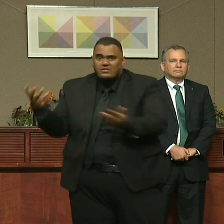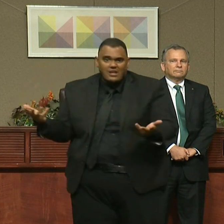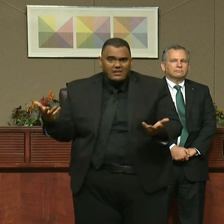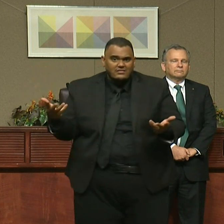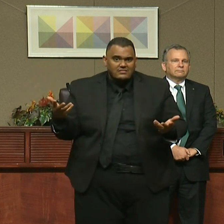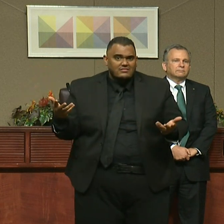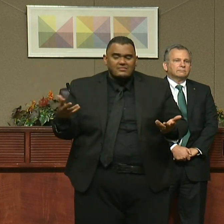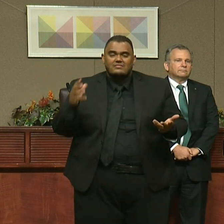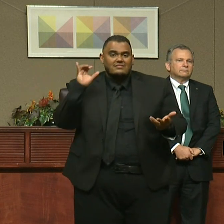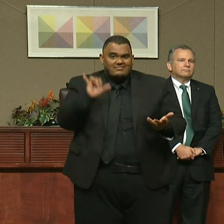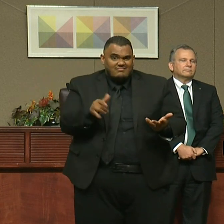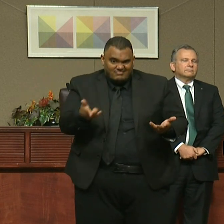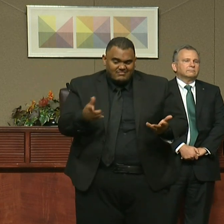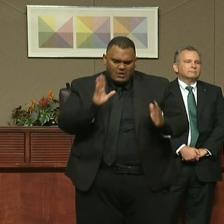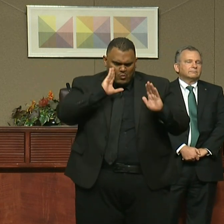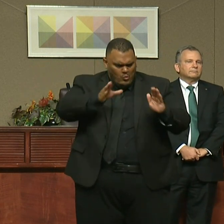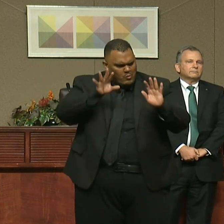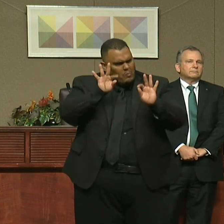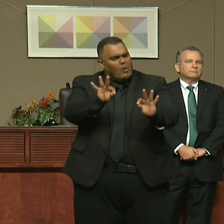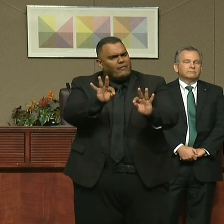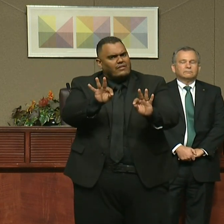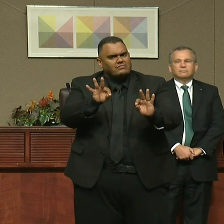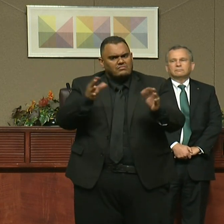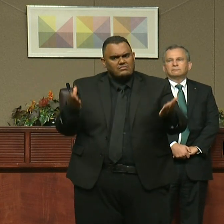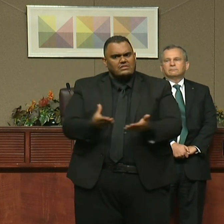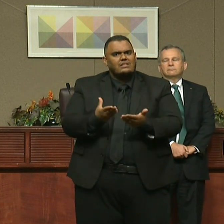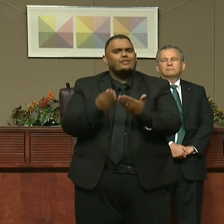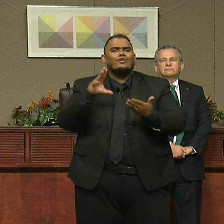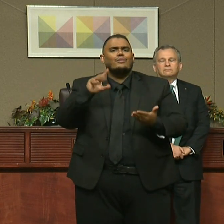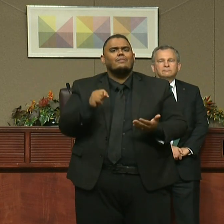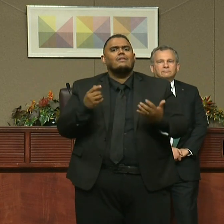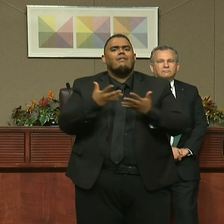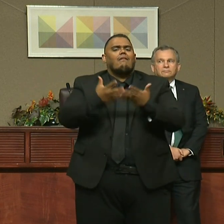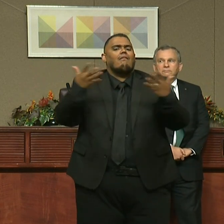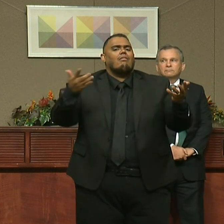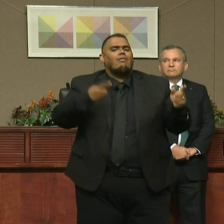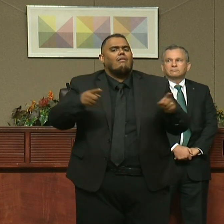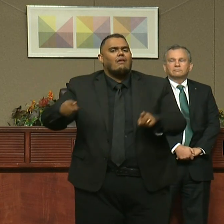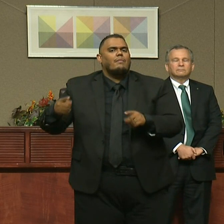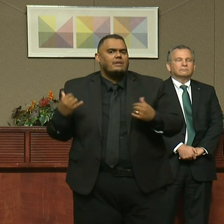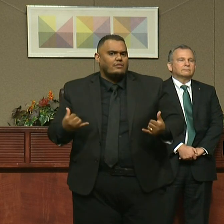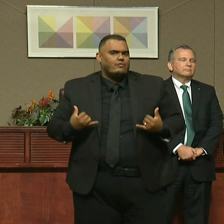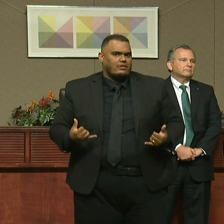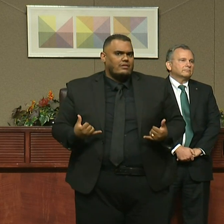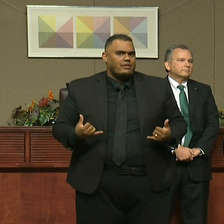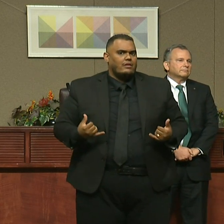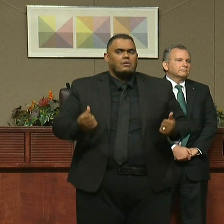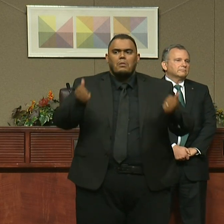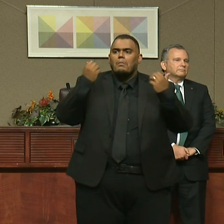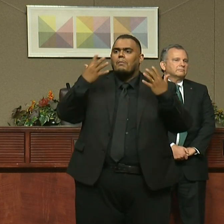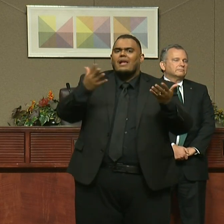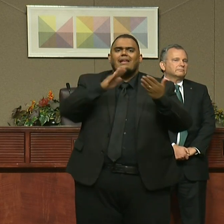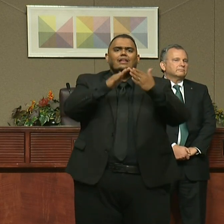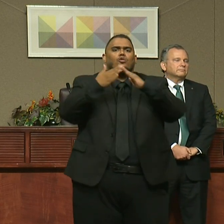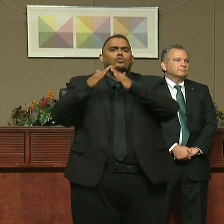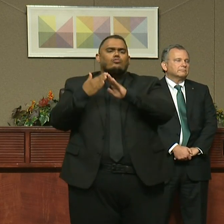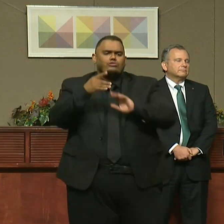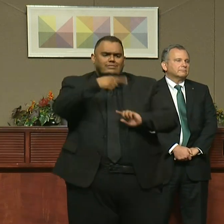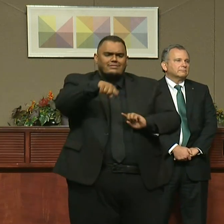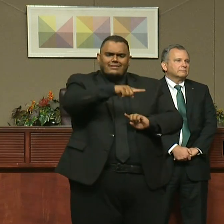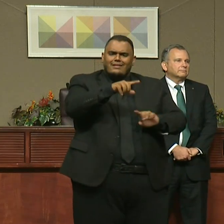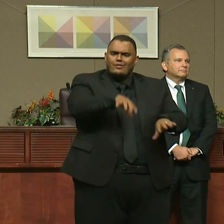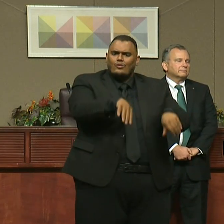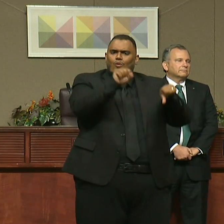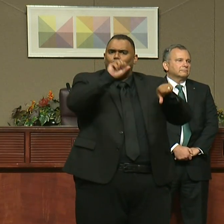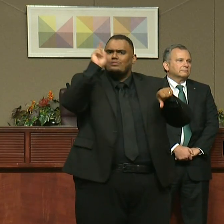pandemic, et cetera. There are many communities have hosted these political